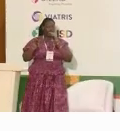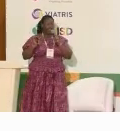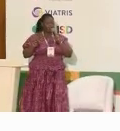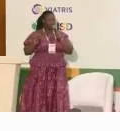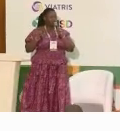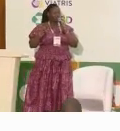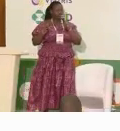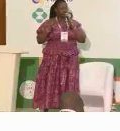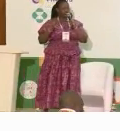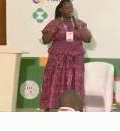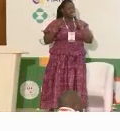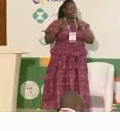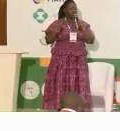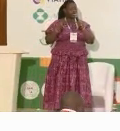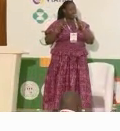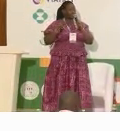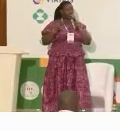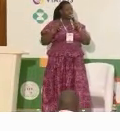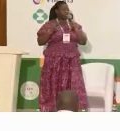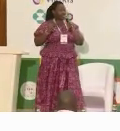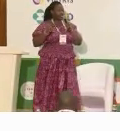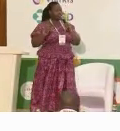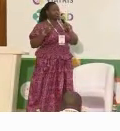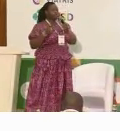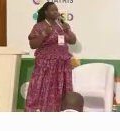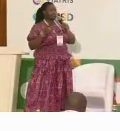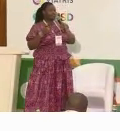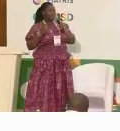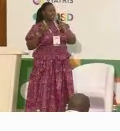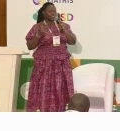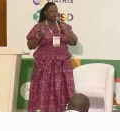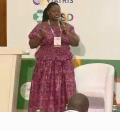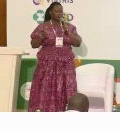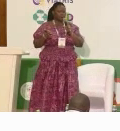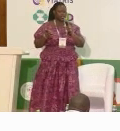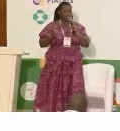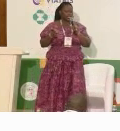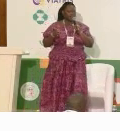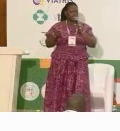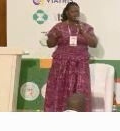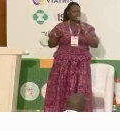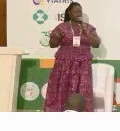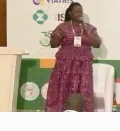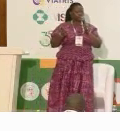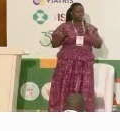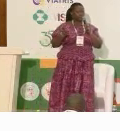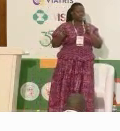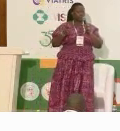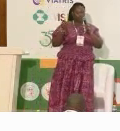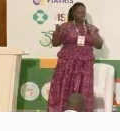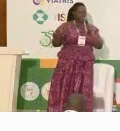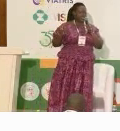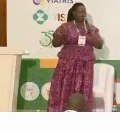a HEFAMA-approved health clinic in Nigeria. So I would say we are very experienced in providing HIV services